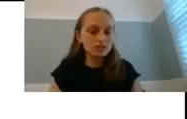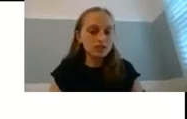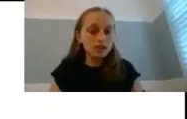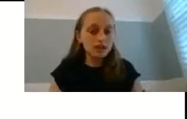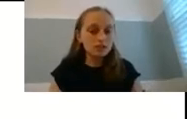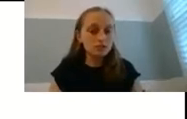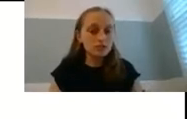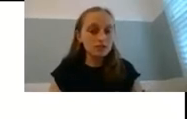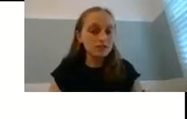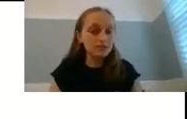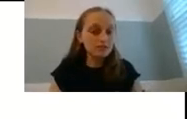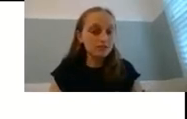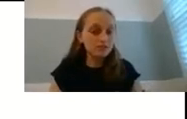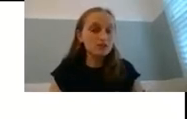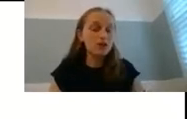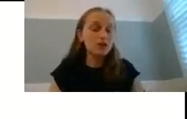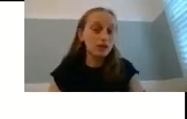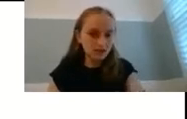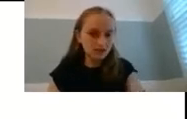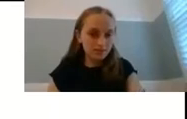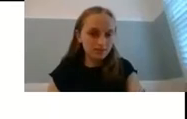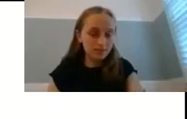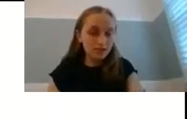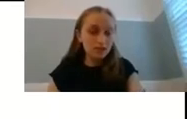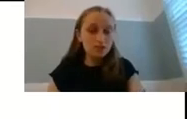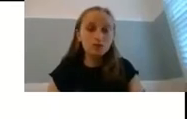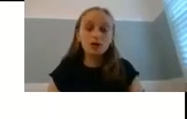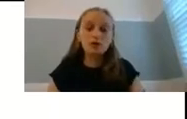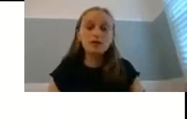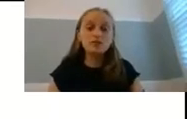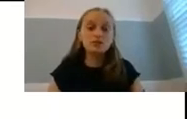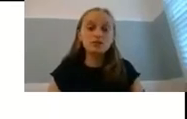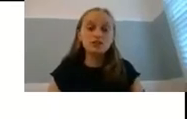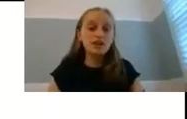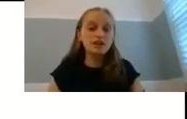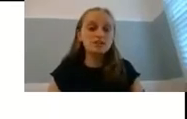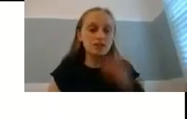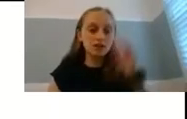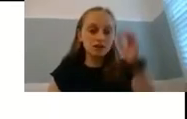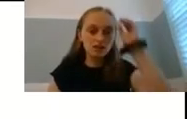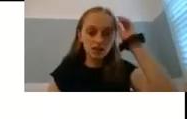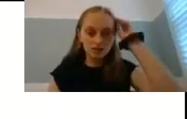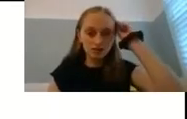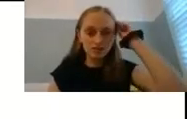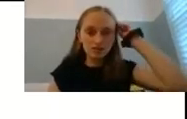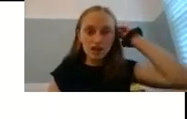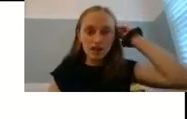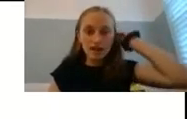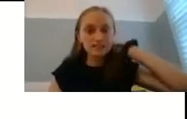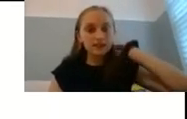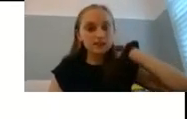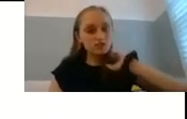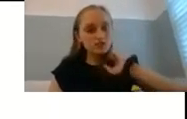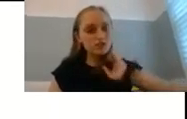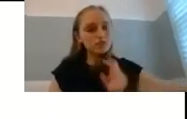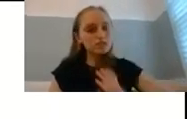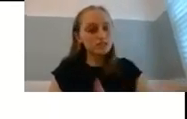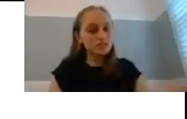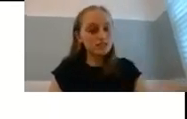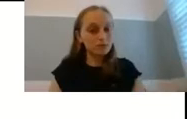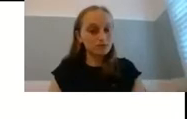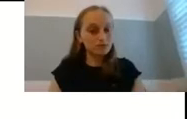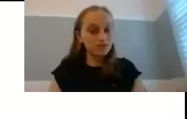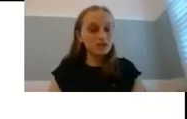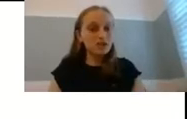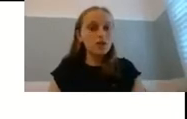language skills, as shown by several studies, are helped rather than hindered. So our mentor Jay's son, Anders, has Down Syndrome